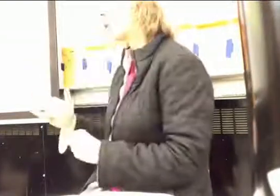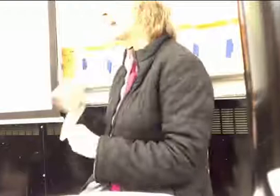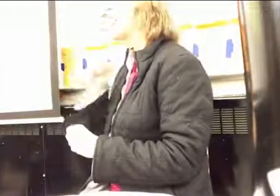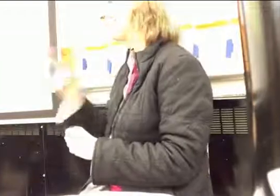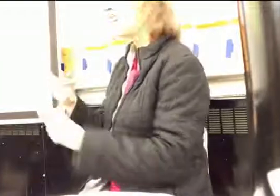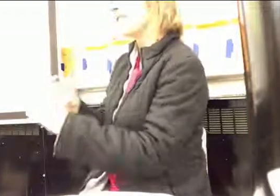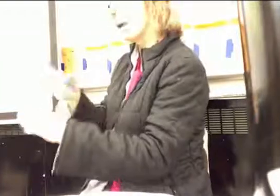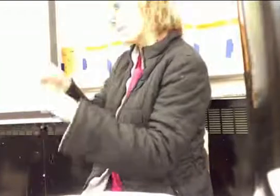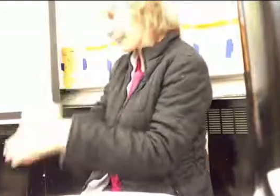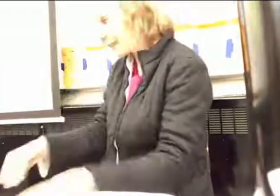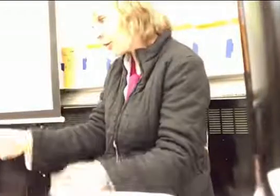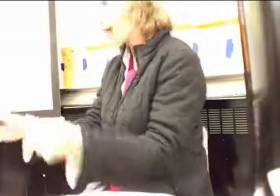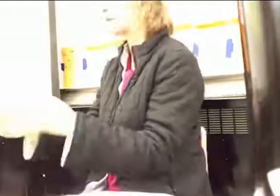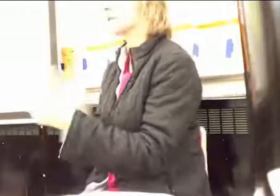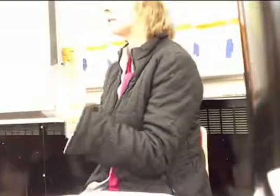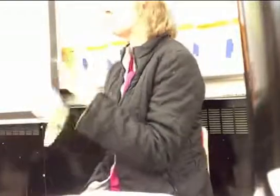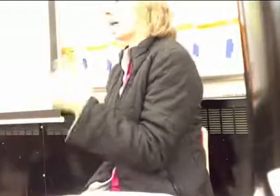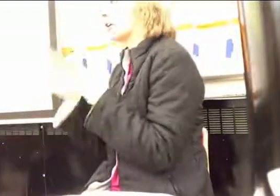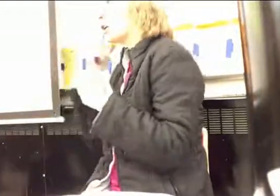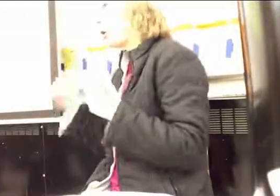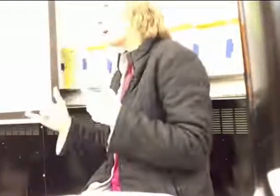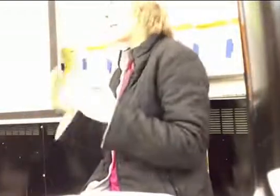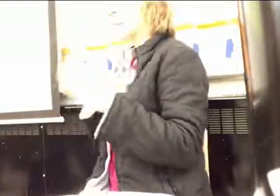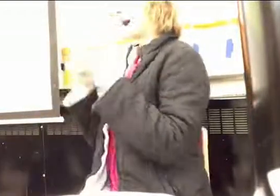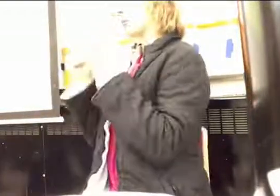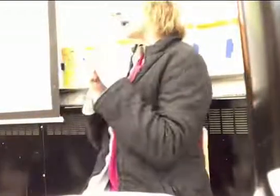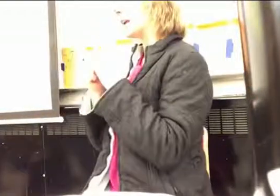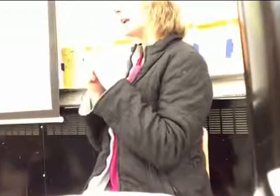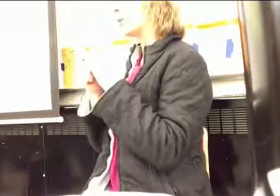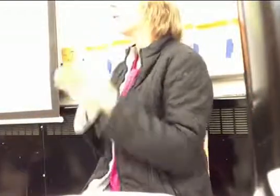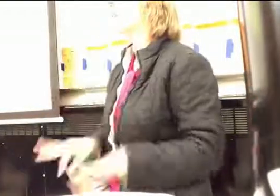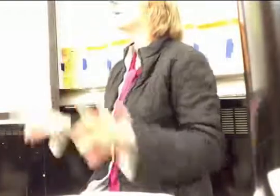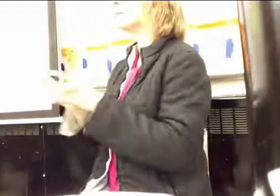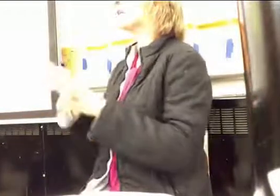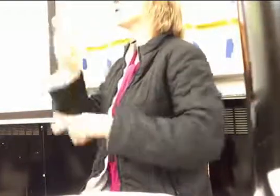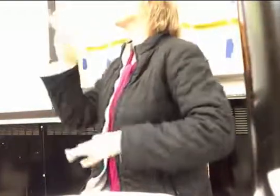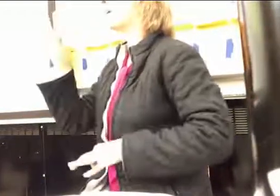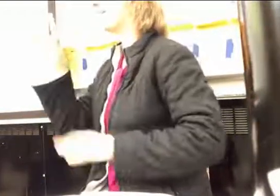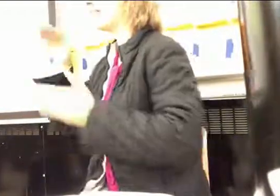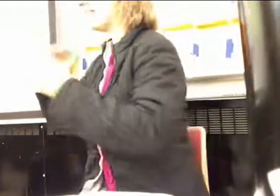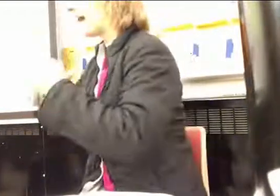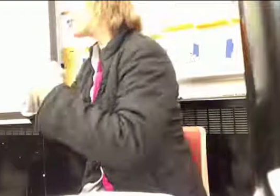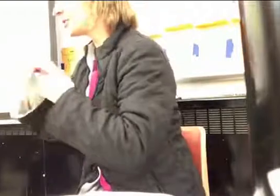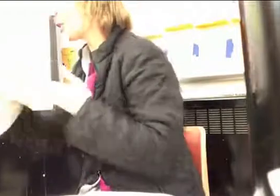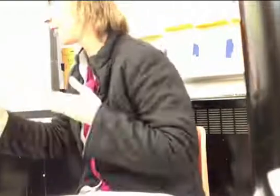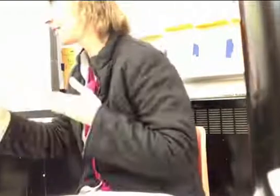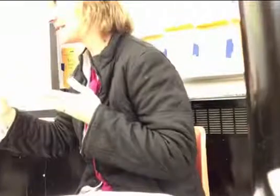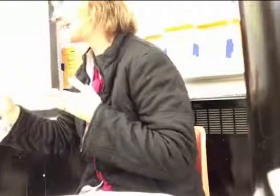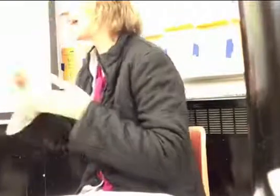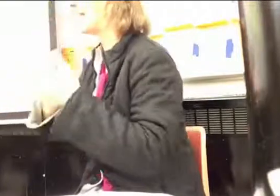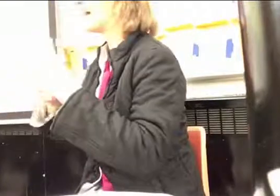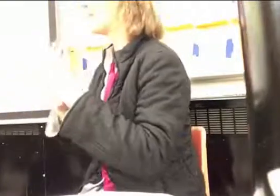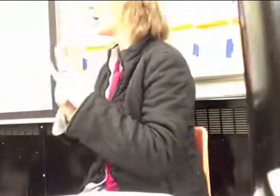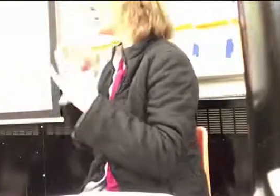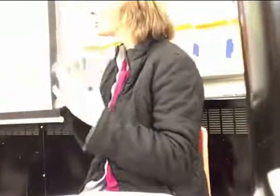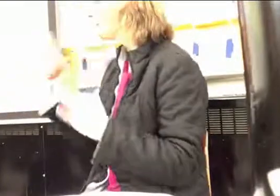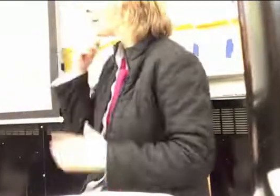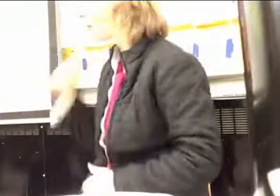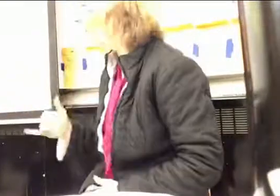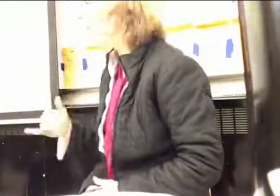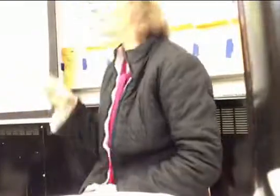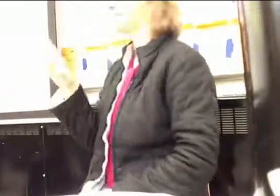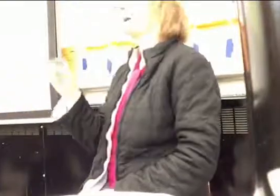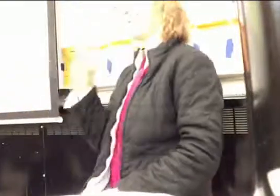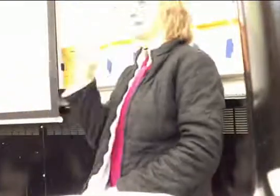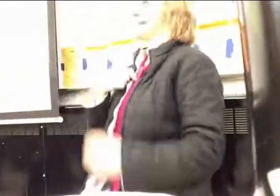real from the ground or whatever gold, my ring would be almost $25,000. Therefore, is it real gold? Probably. No, because